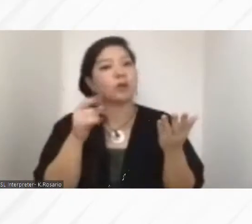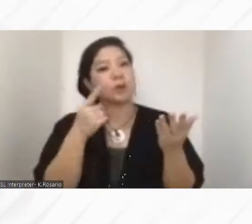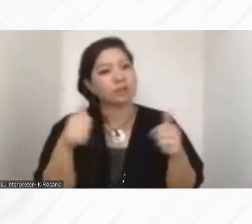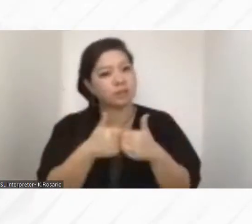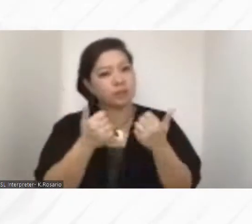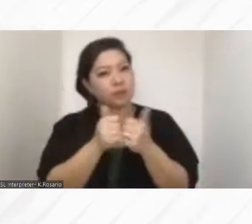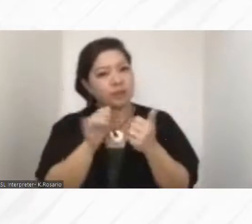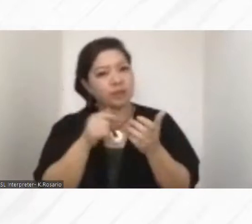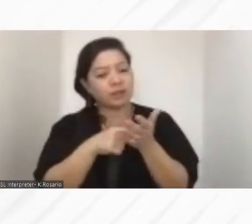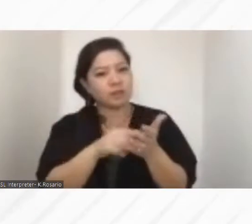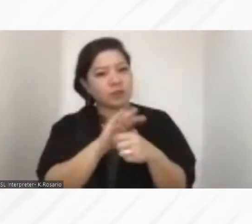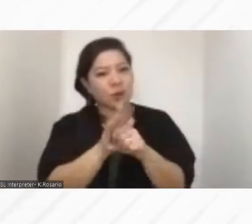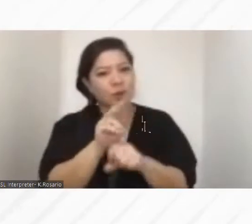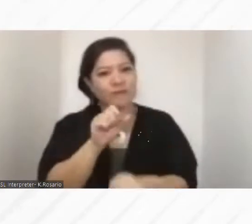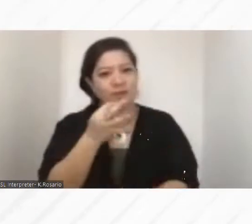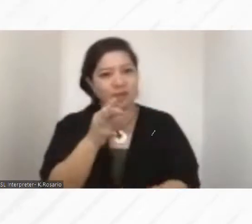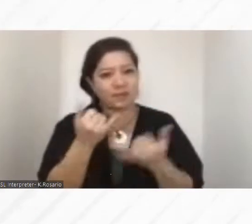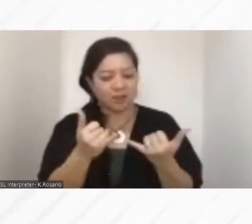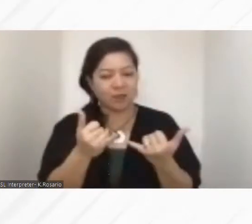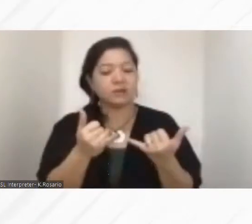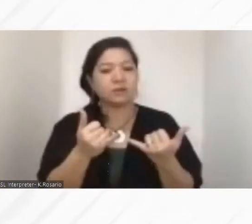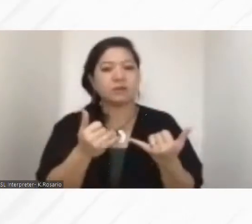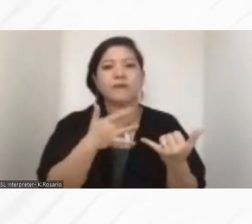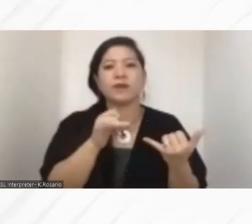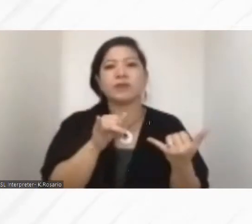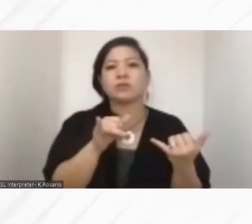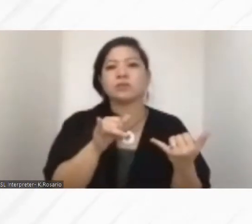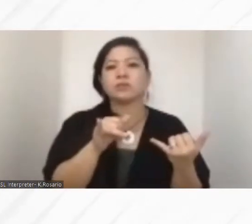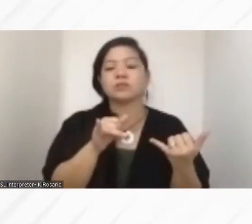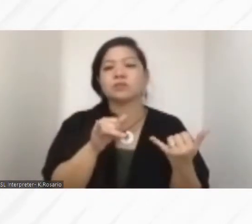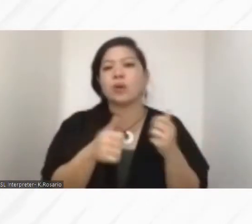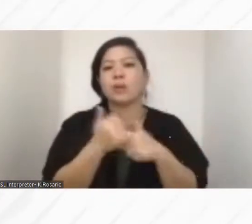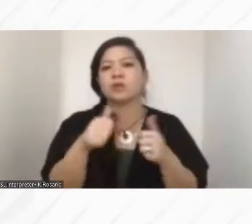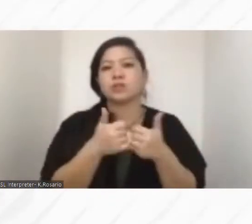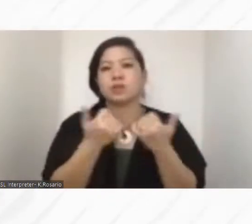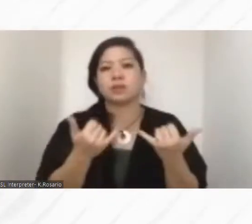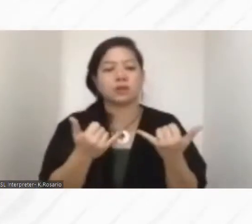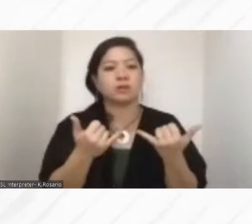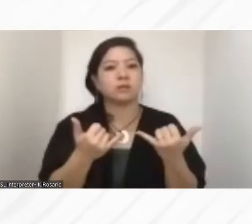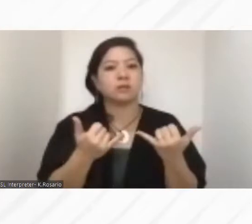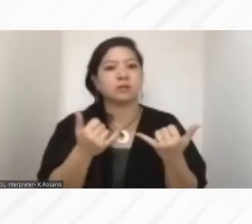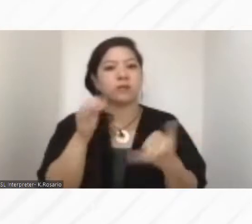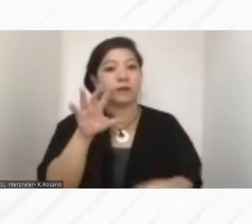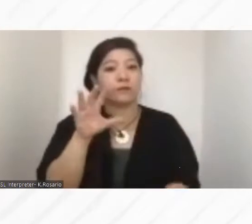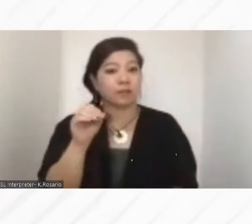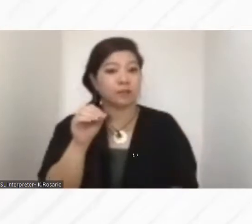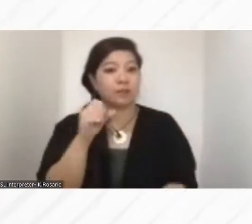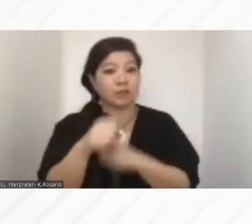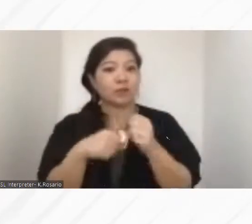this virus, a virus which Tony Fauci says is the most challenging he's dealt with in his 50 plus years of